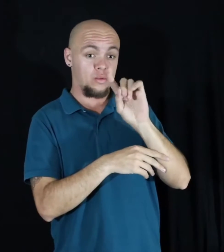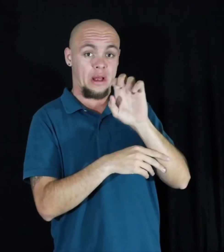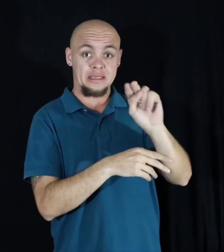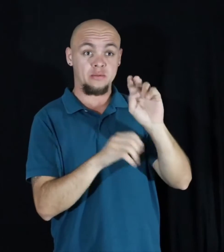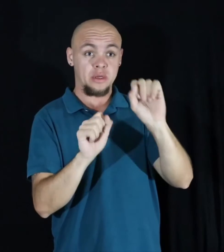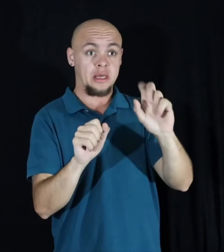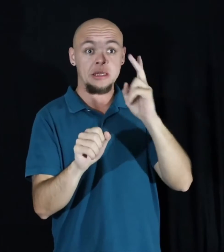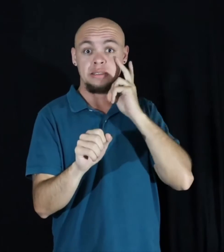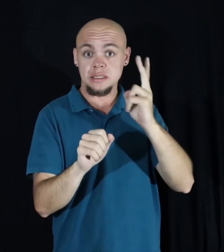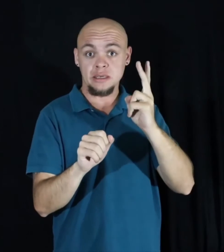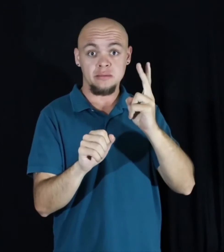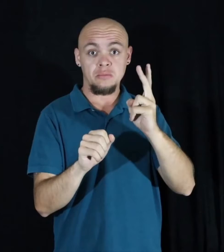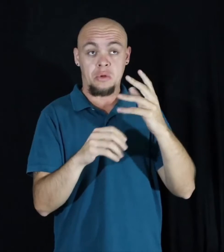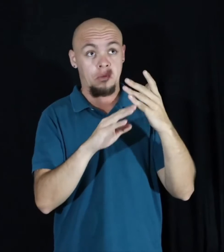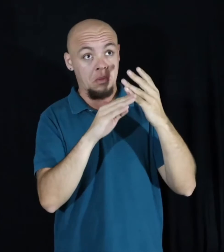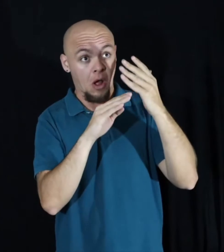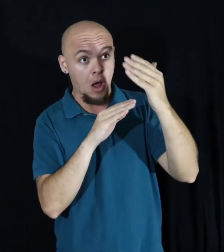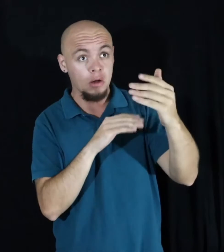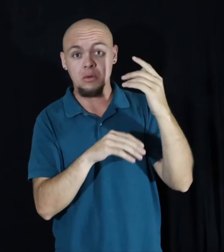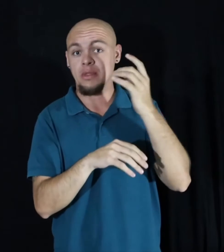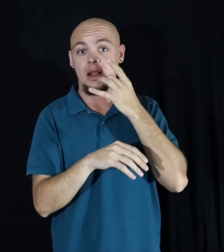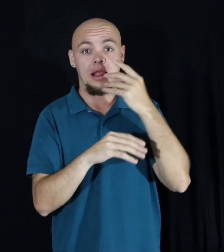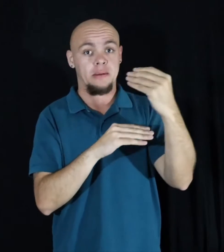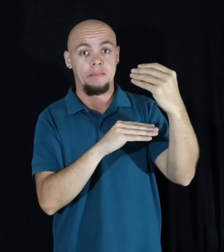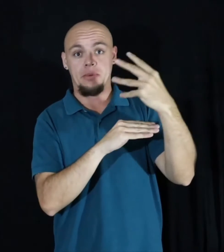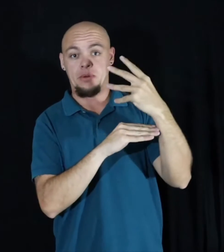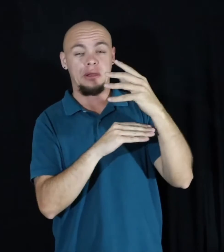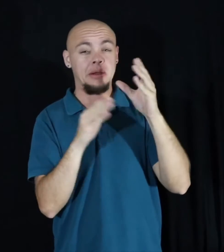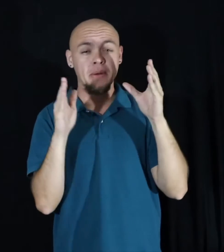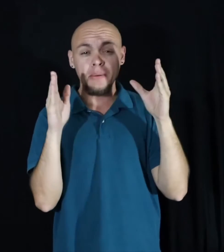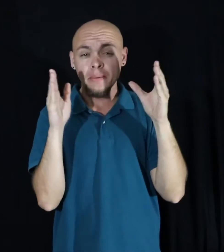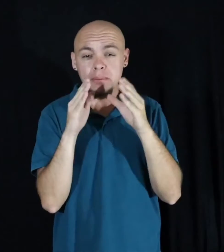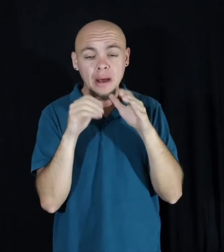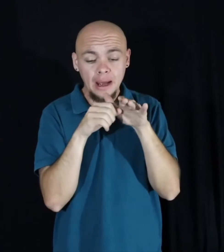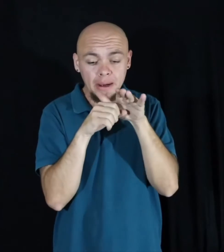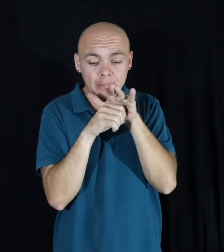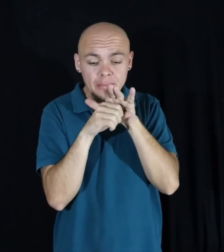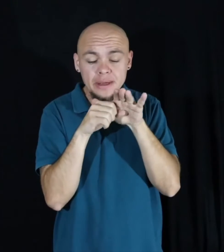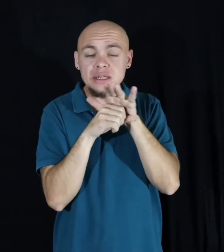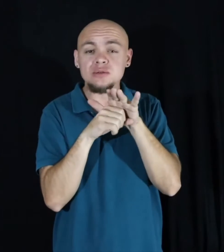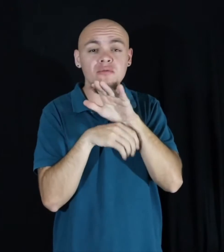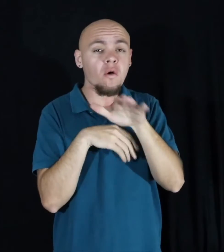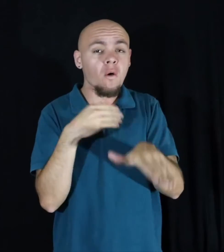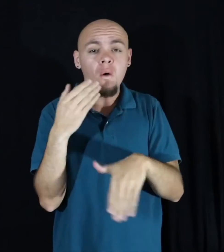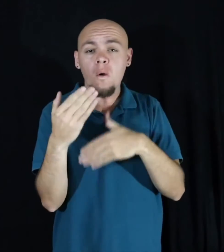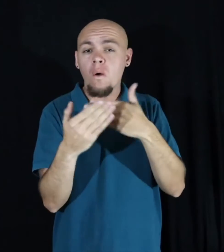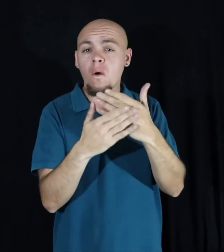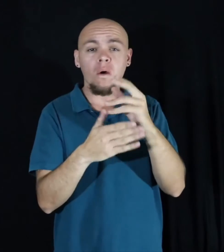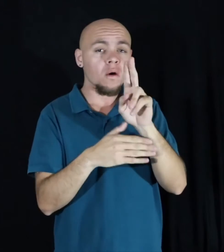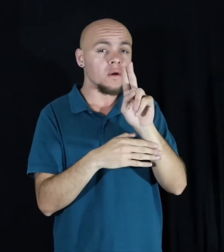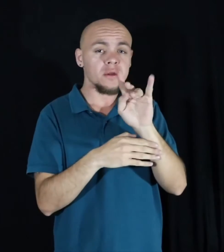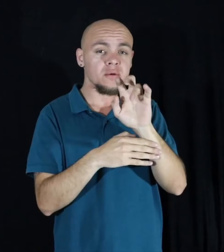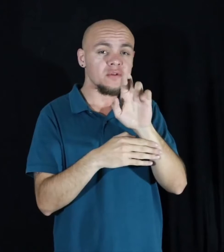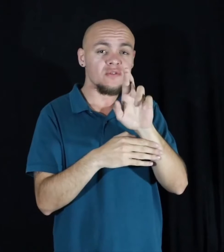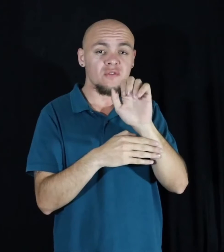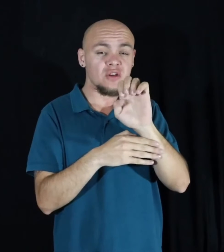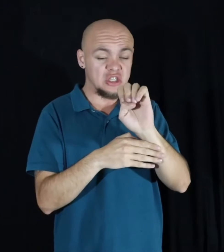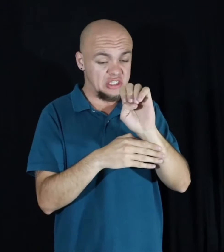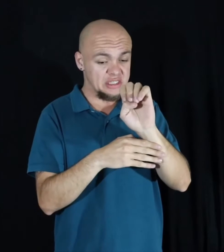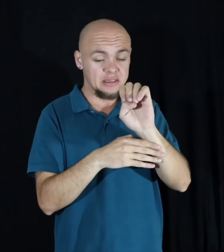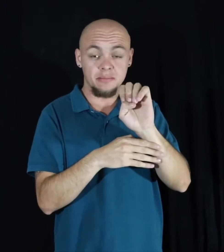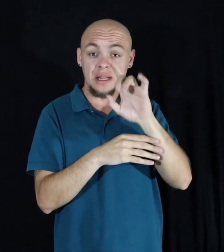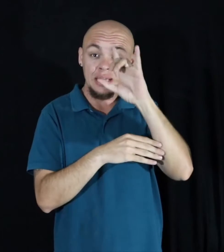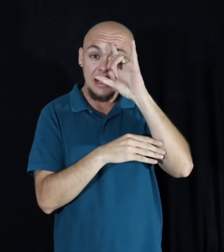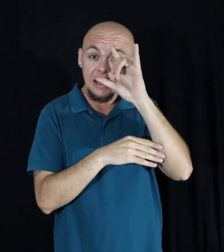the light hasn't yet had time to reach us, is only this tiny region of all the universe that is. But is it